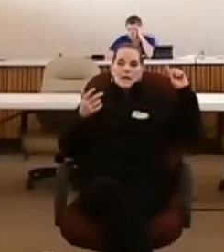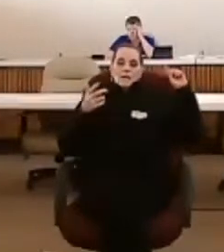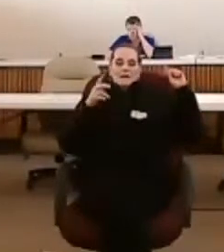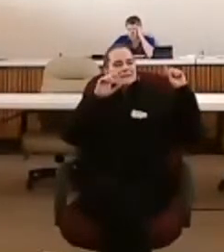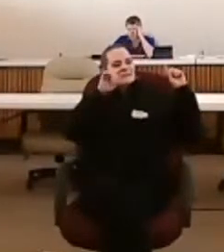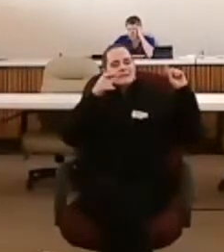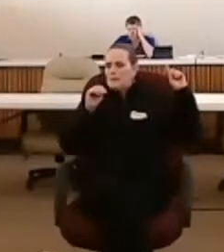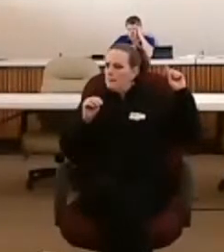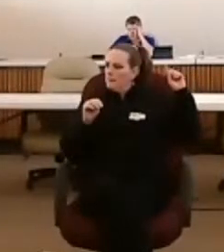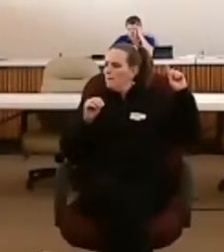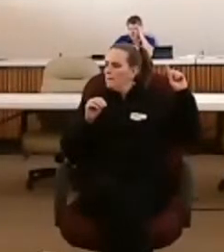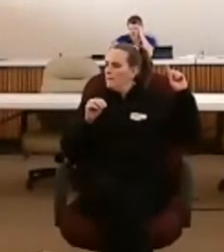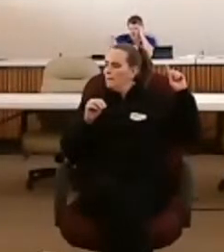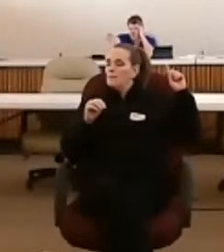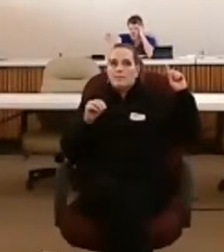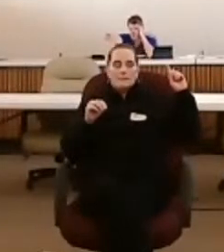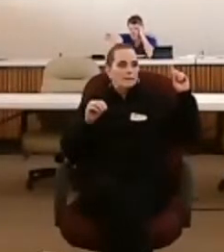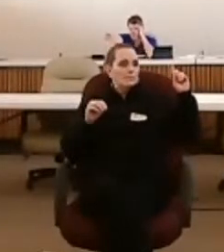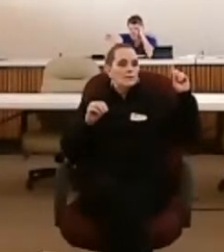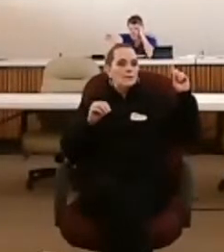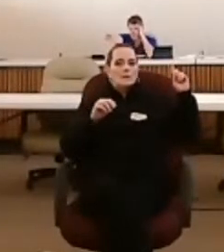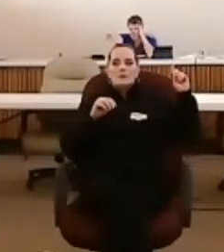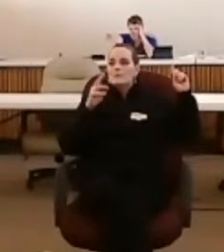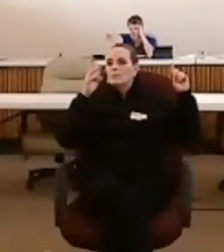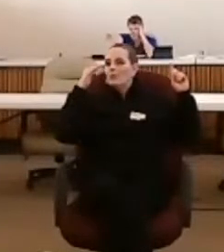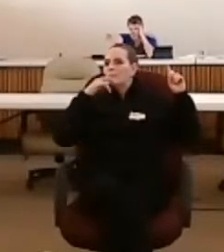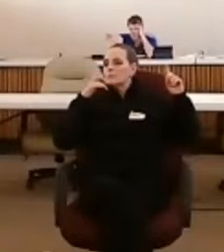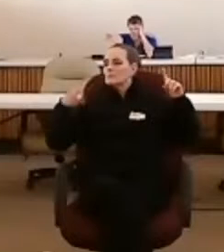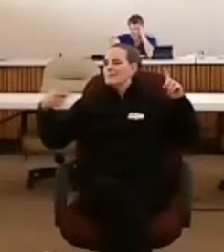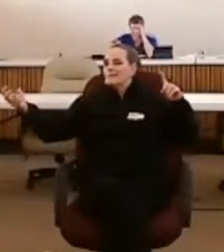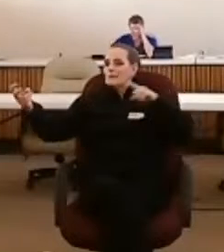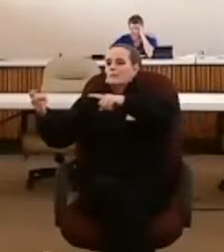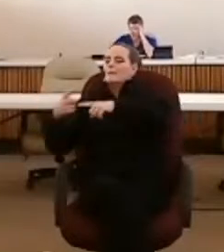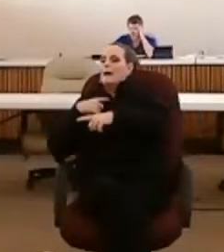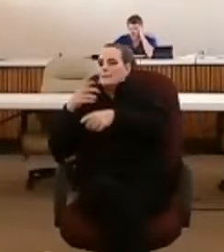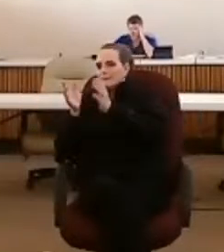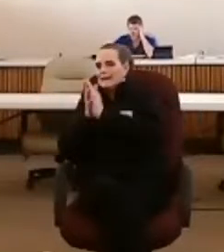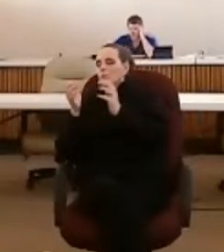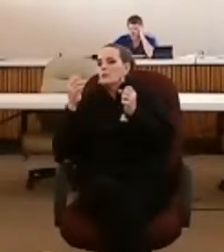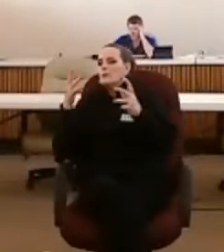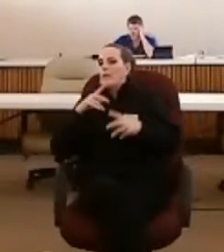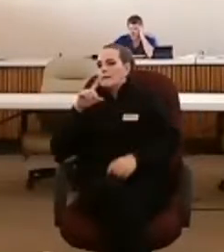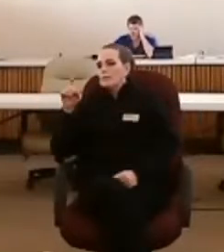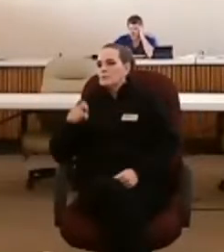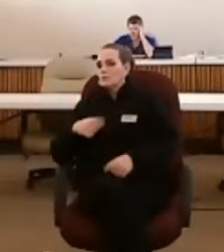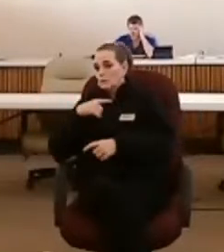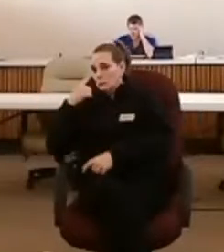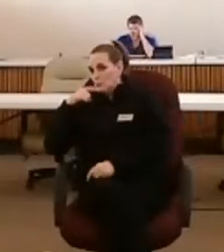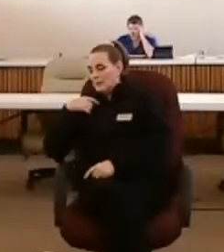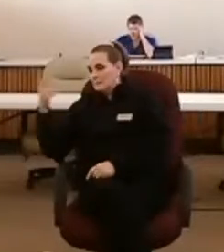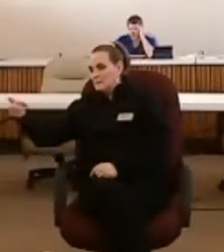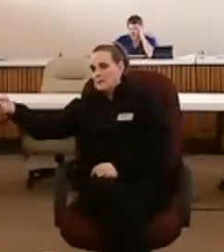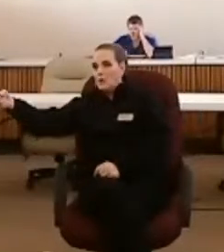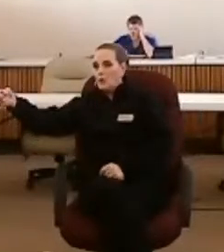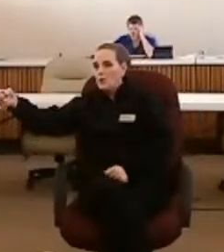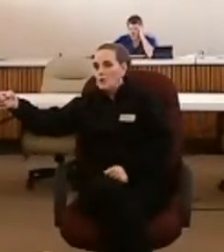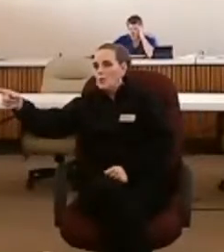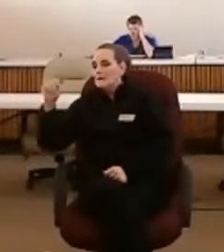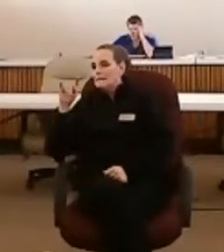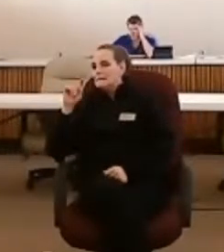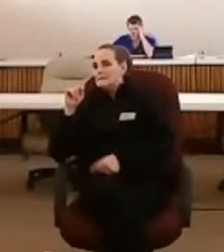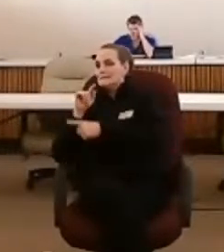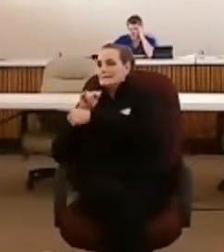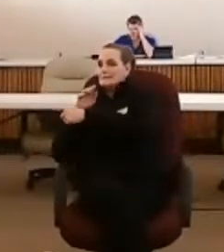Tim, why don't you sit over here, Tim, because I'm probably going to be asking you a bunch of questions. Up in here? Yeah, at that